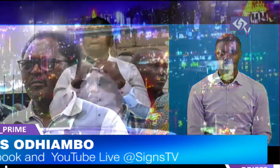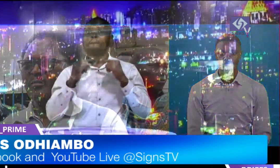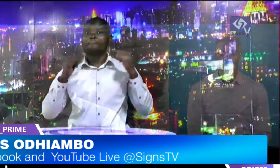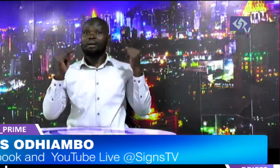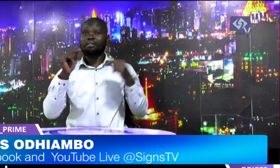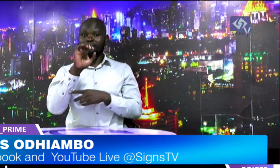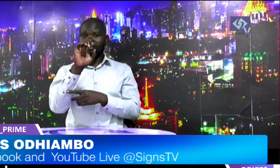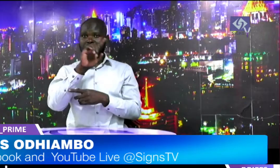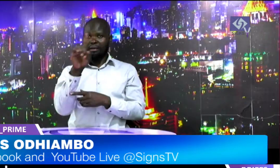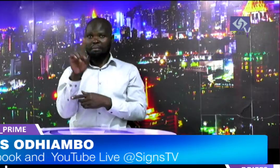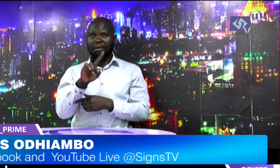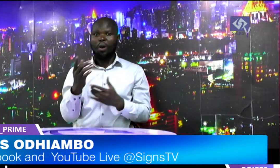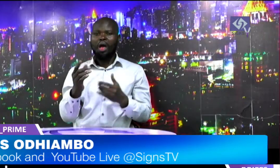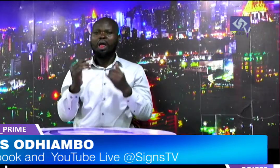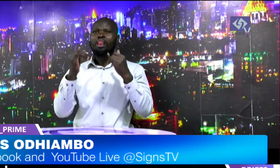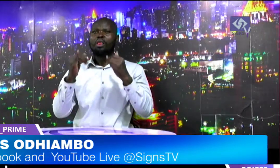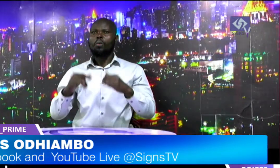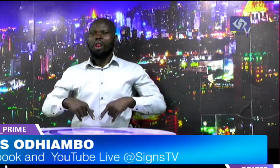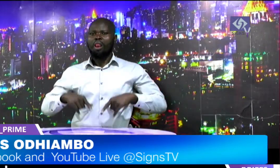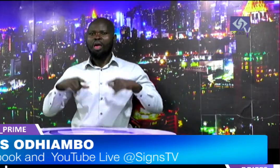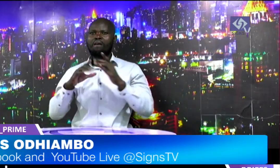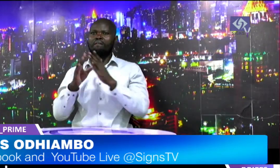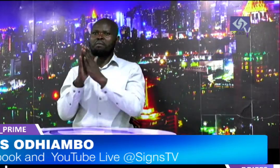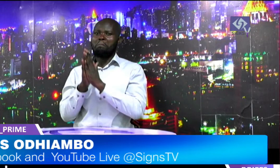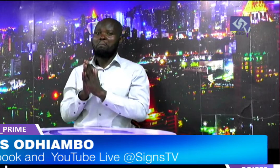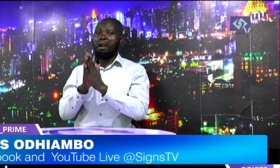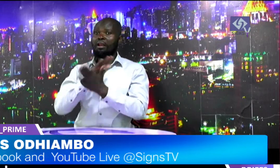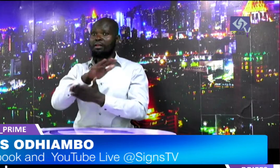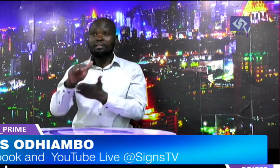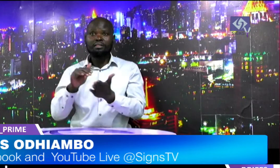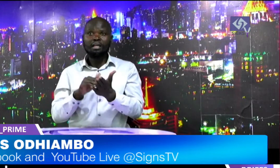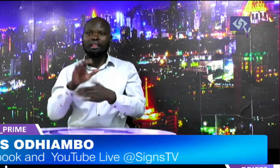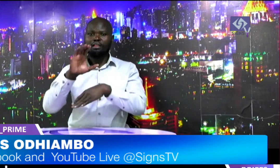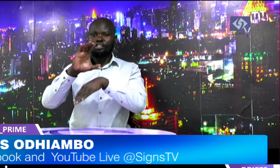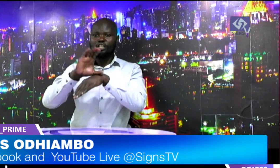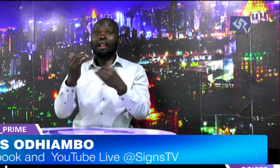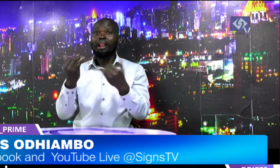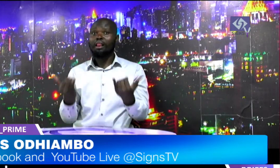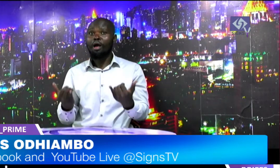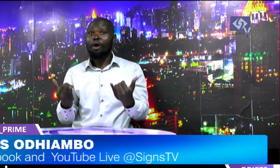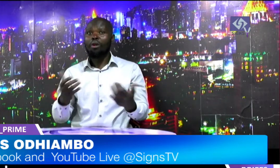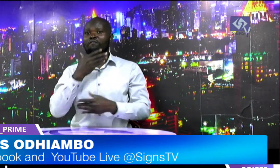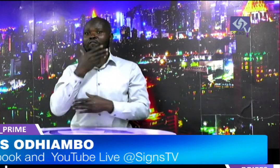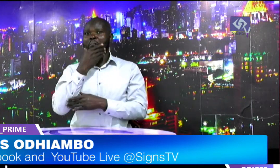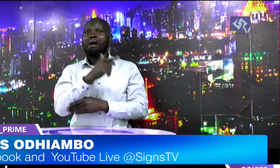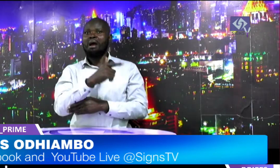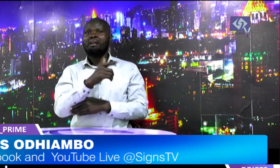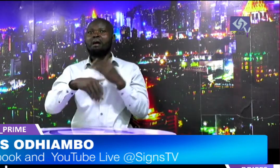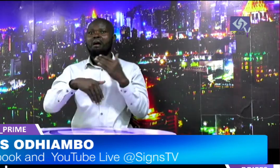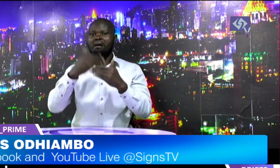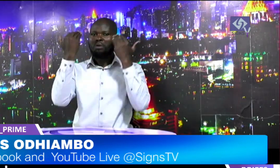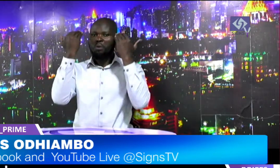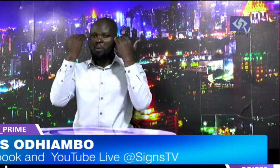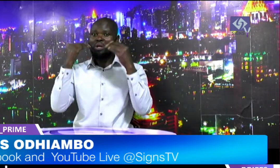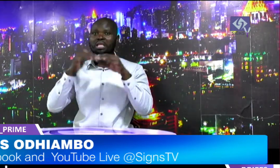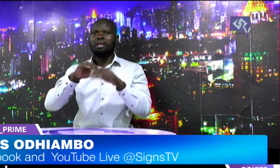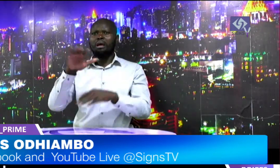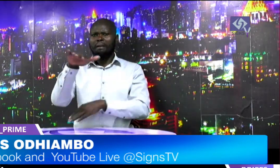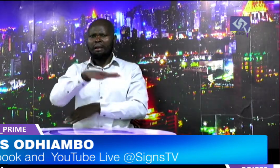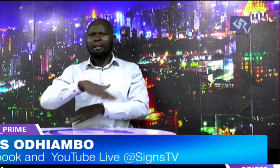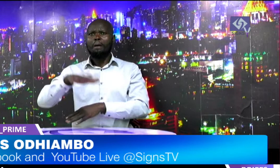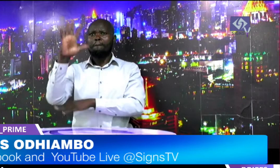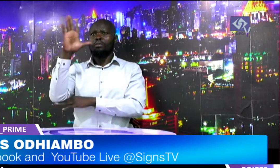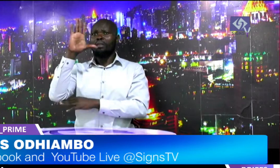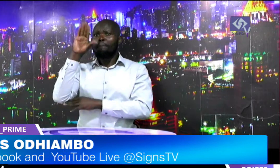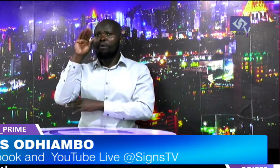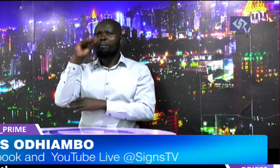On to our next news item. Pastor Ezekiel Odero of New Life Prayer Center and church is now a free